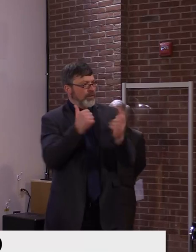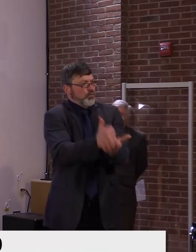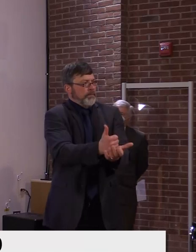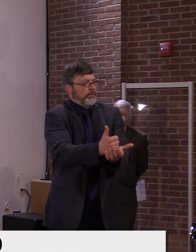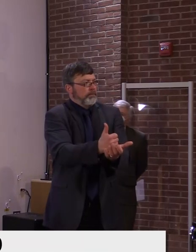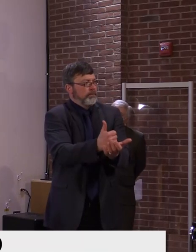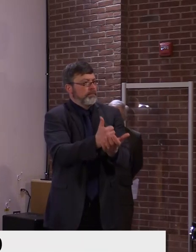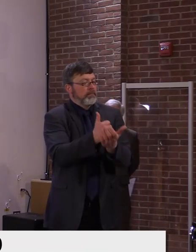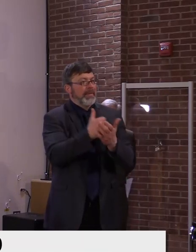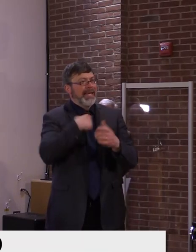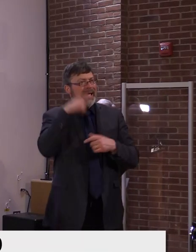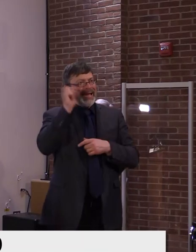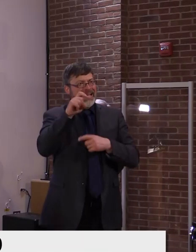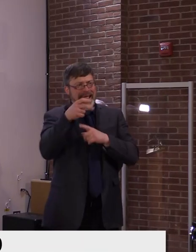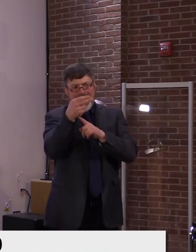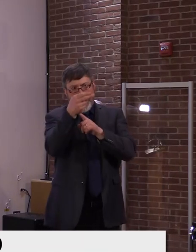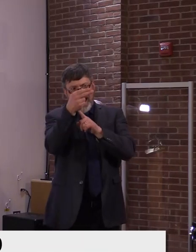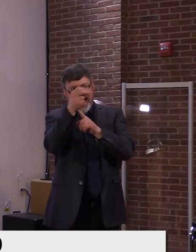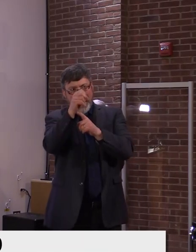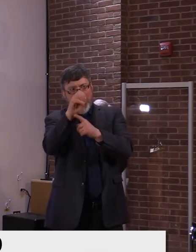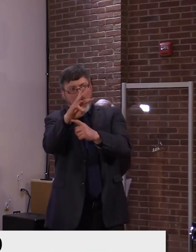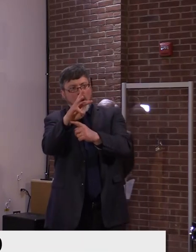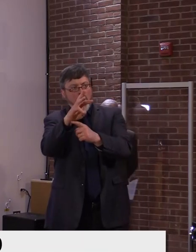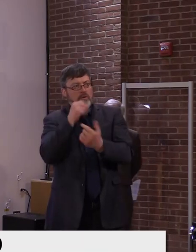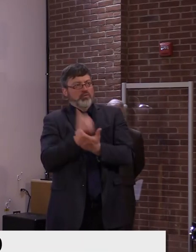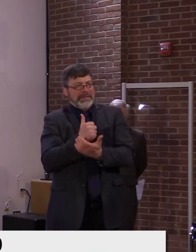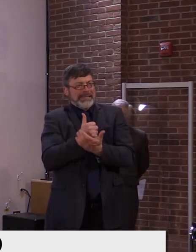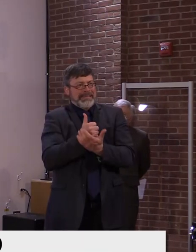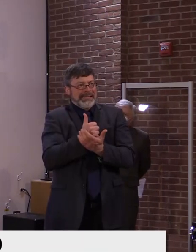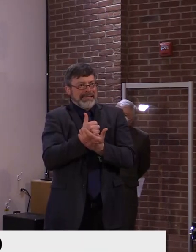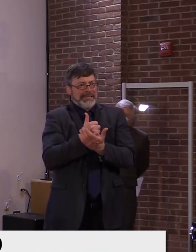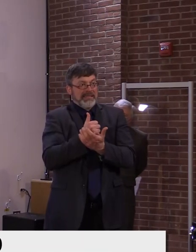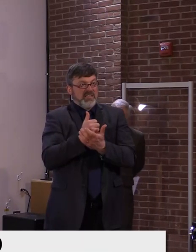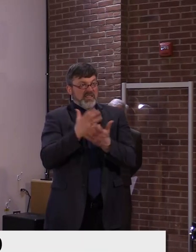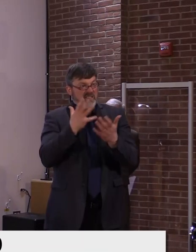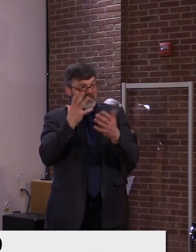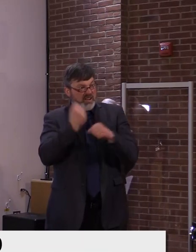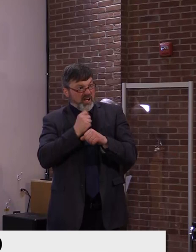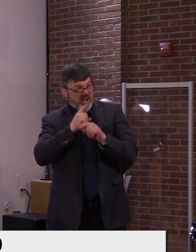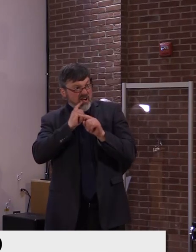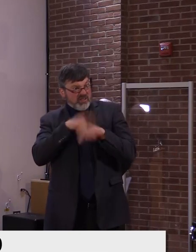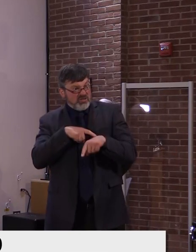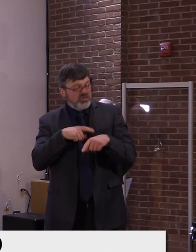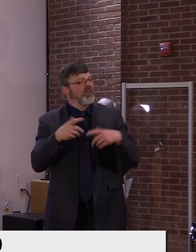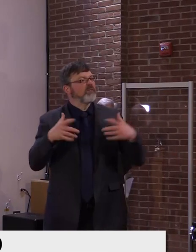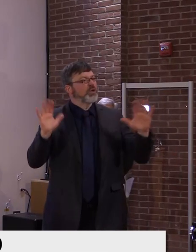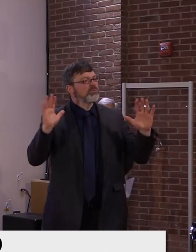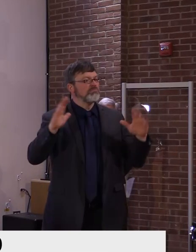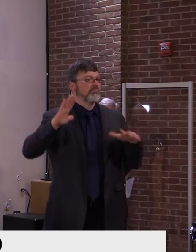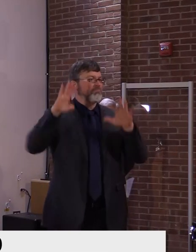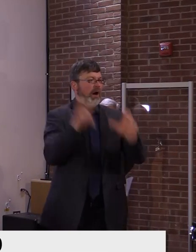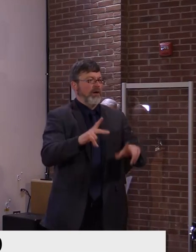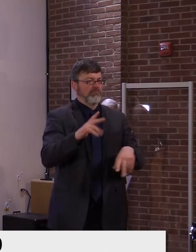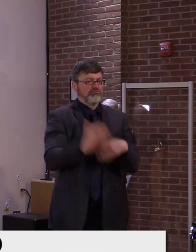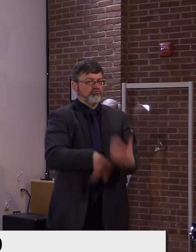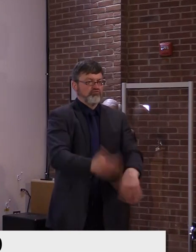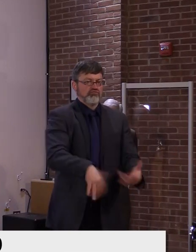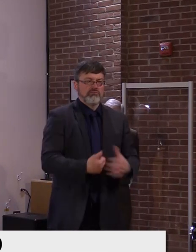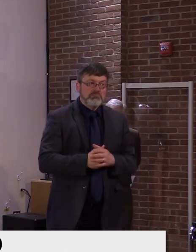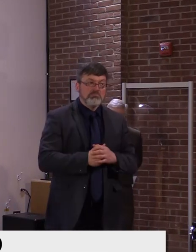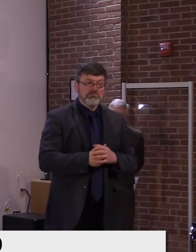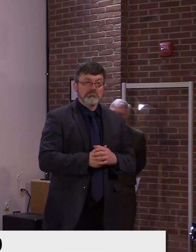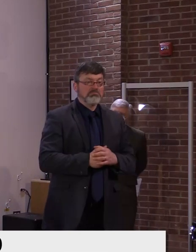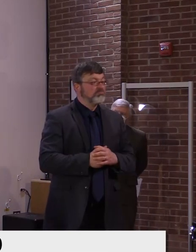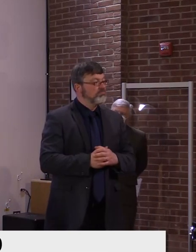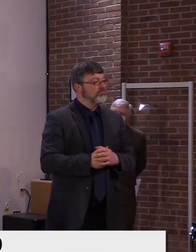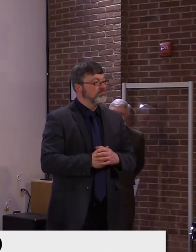that reporting can be enhanced, so that everyone will make sure that if they've seen anything even remotely close to something resembling these six cases,